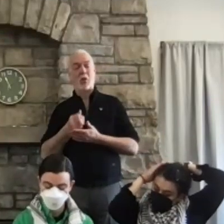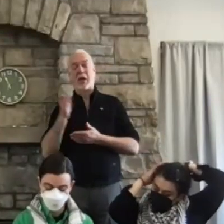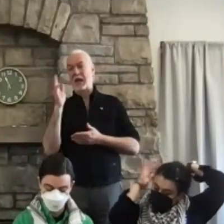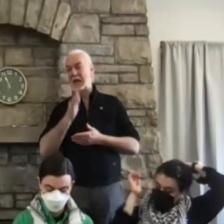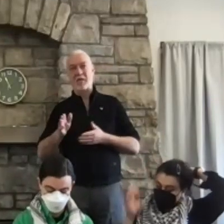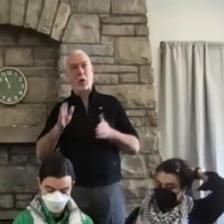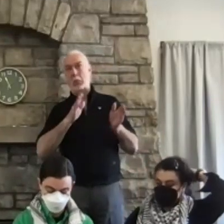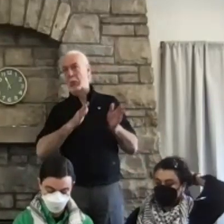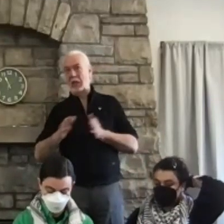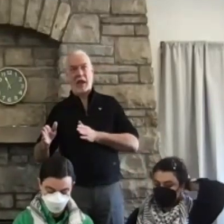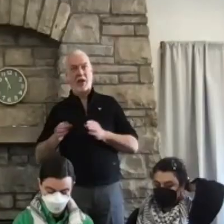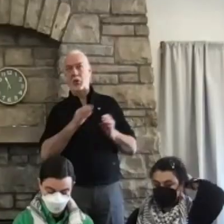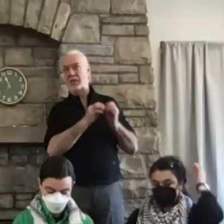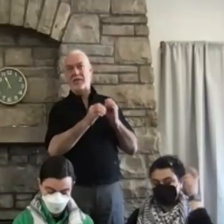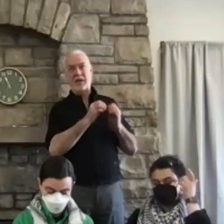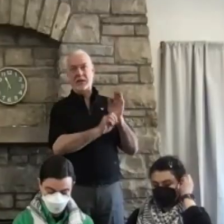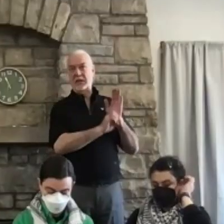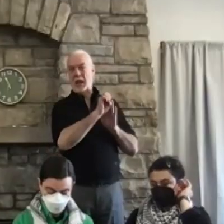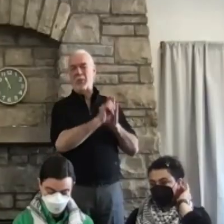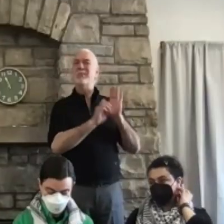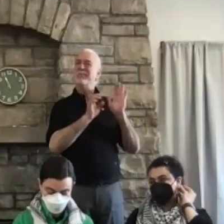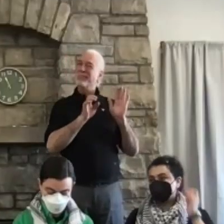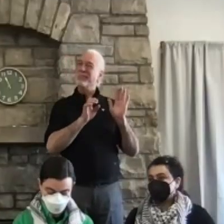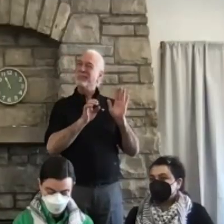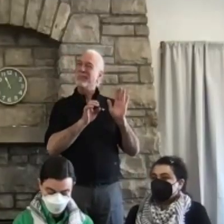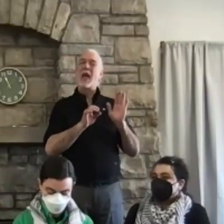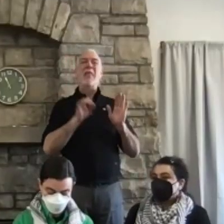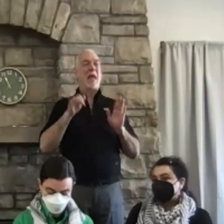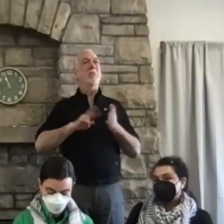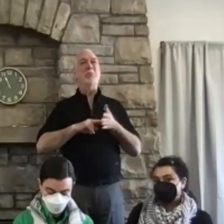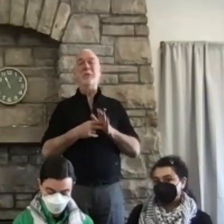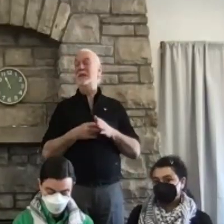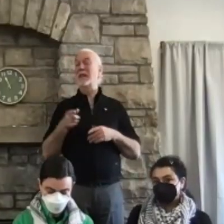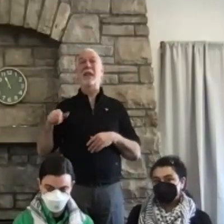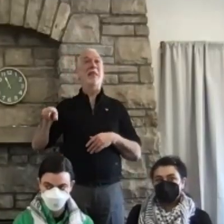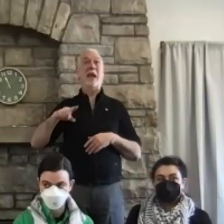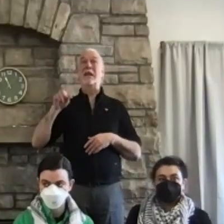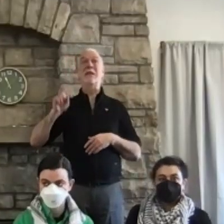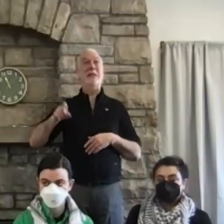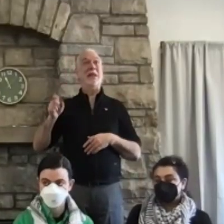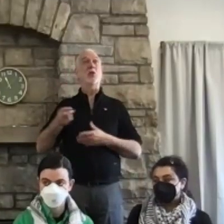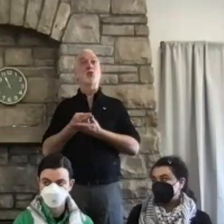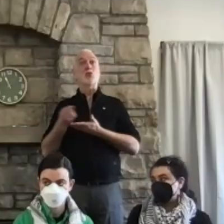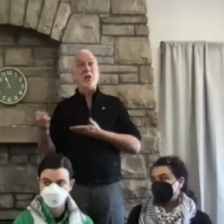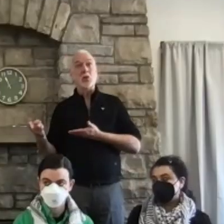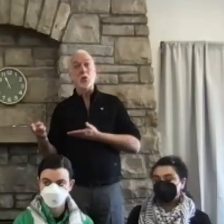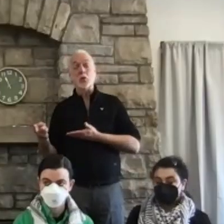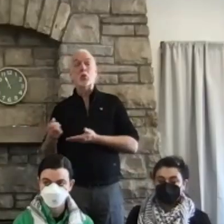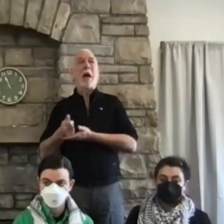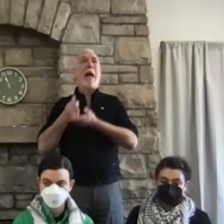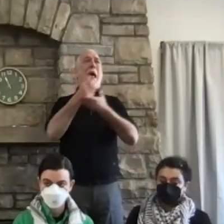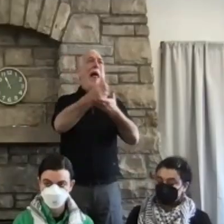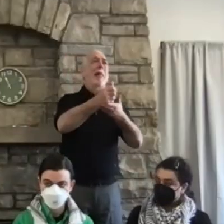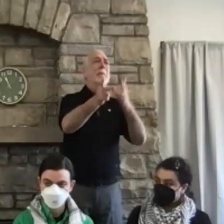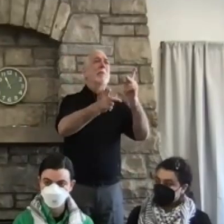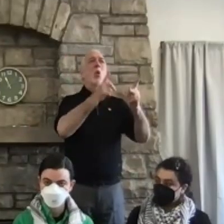it wasn't being repaired. So that starts with just the resources that are available to pull people out of emergency situations, but